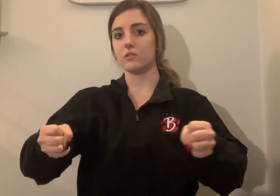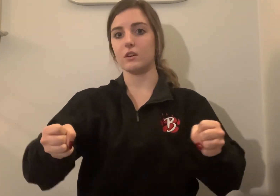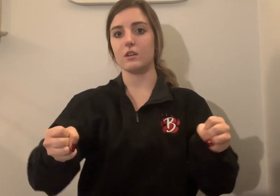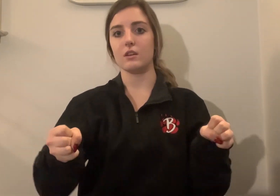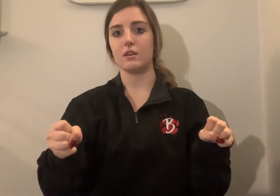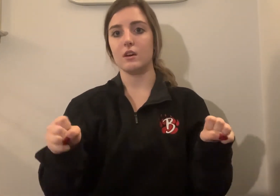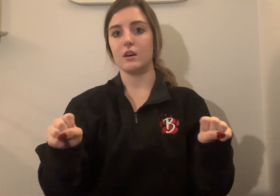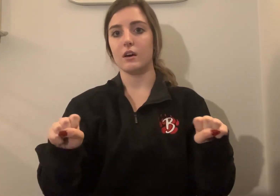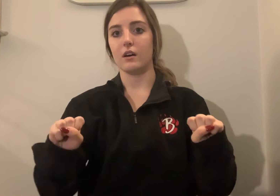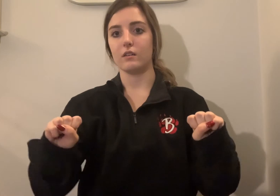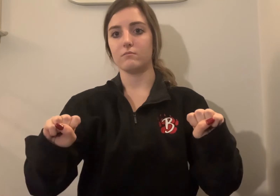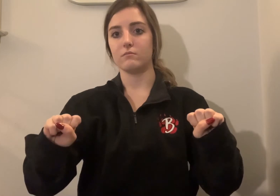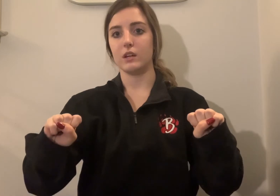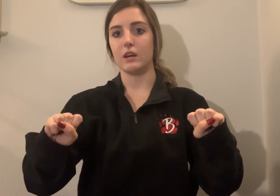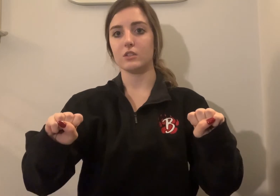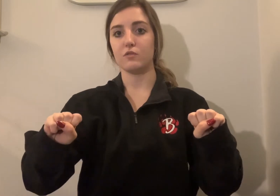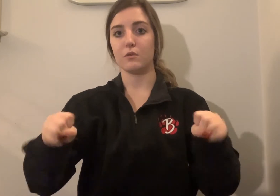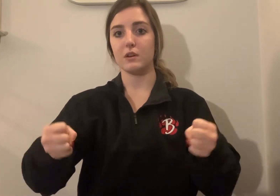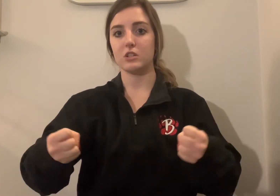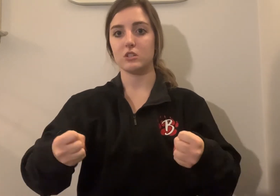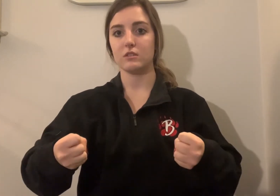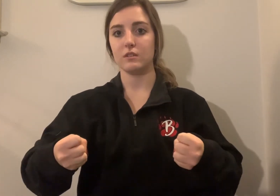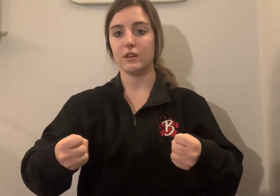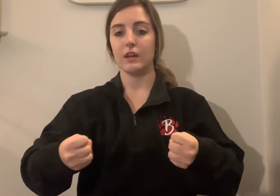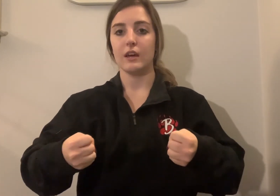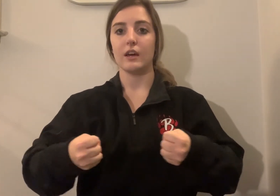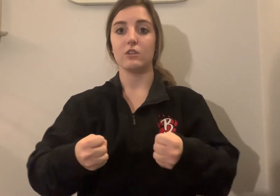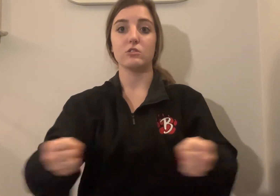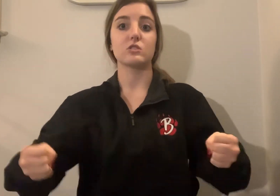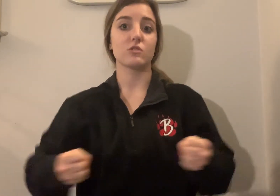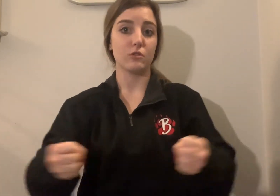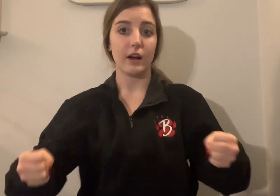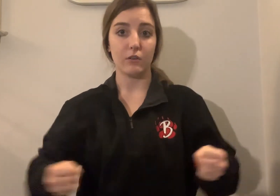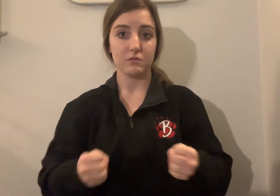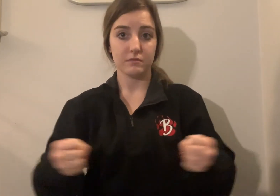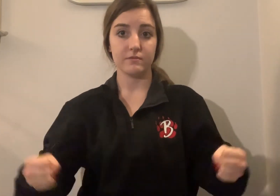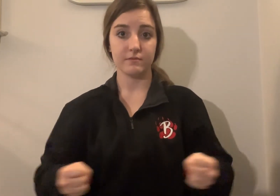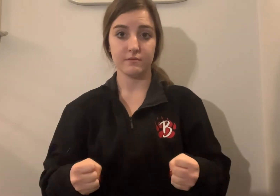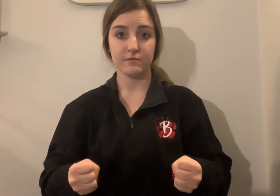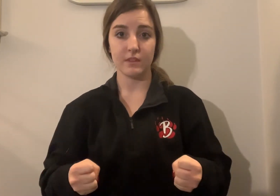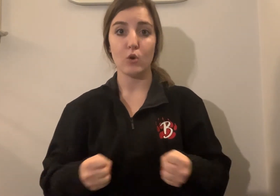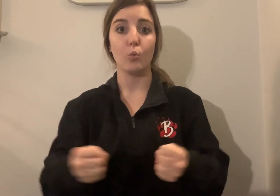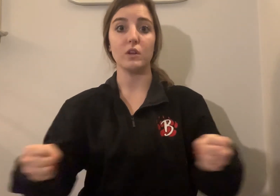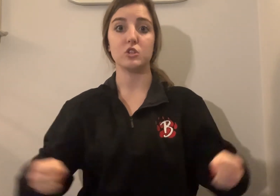in an S formation, and you just circle out. Winter.